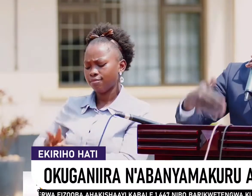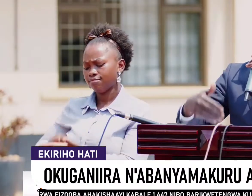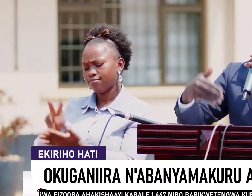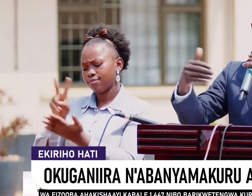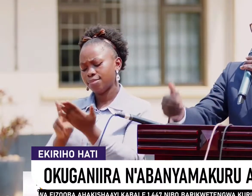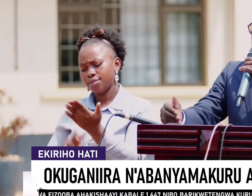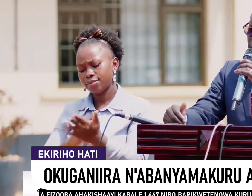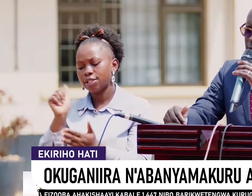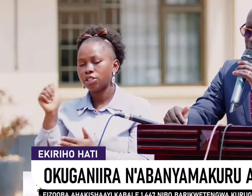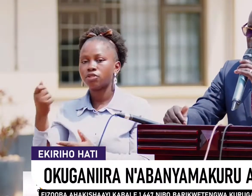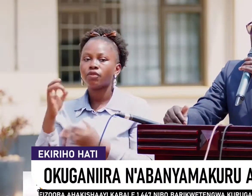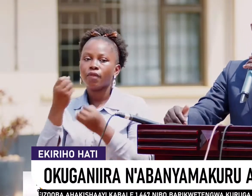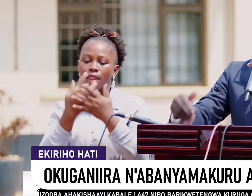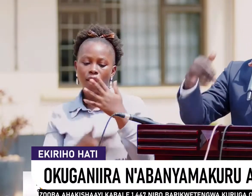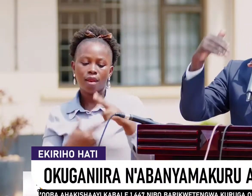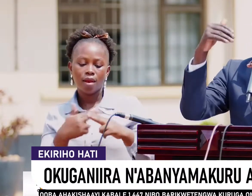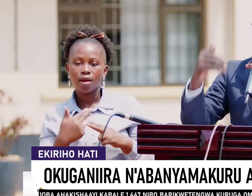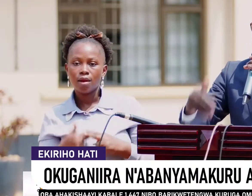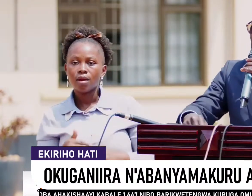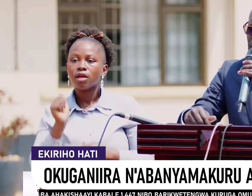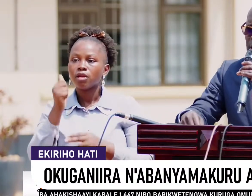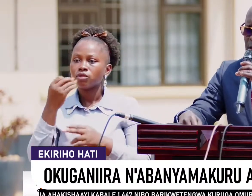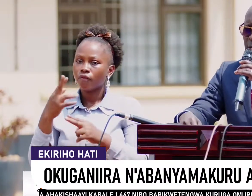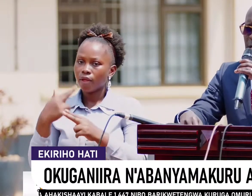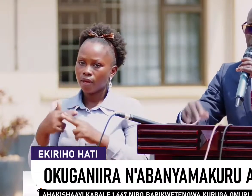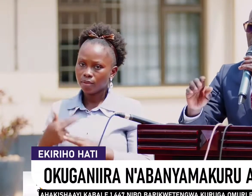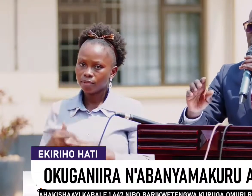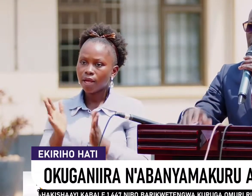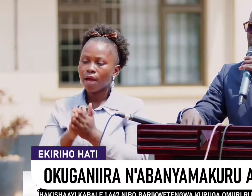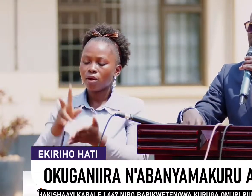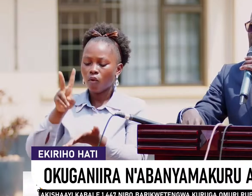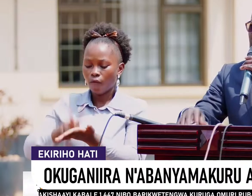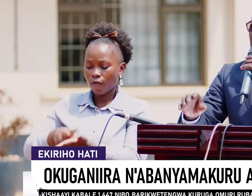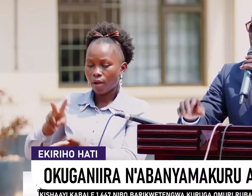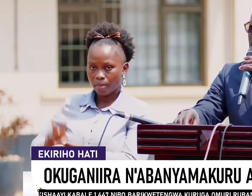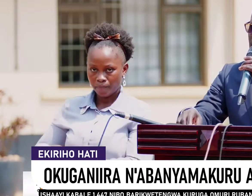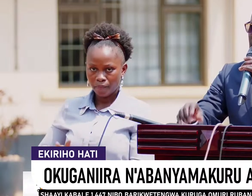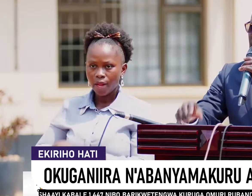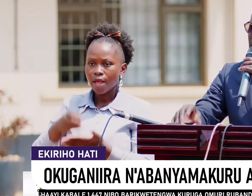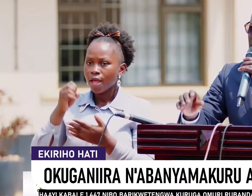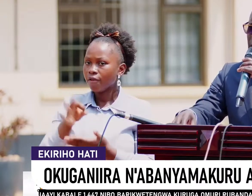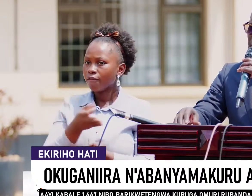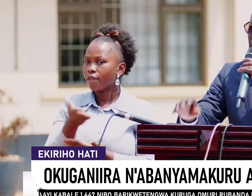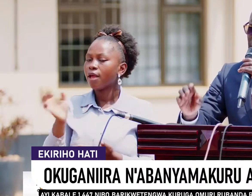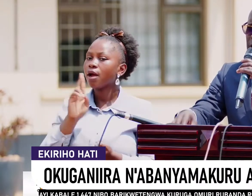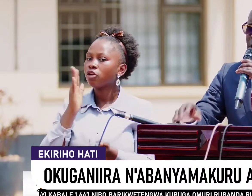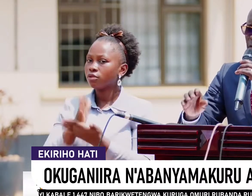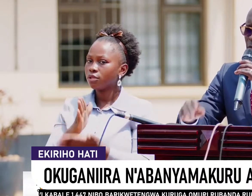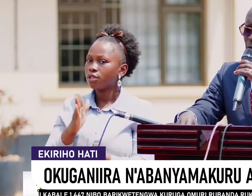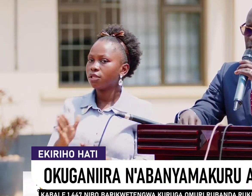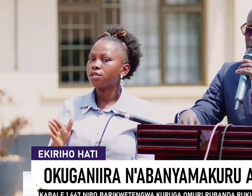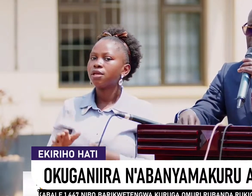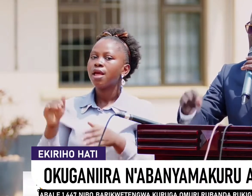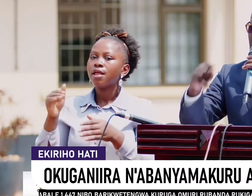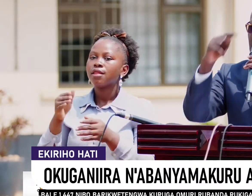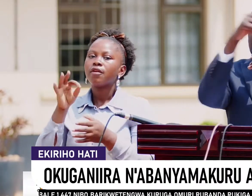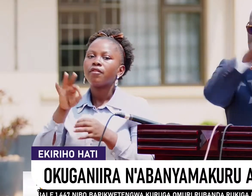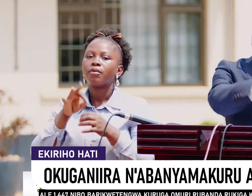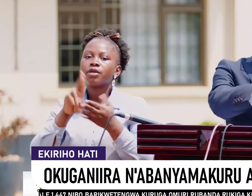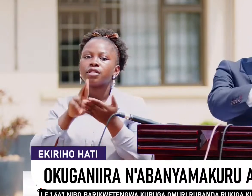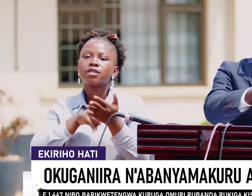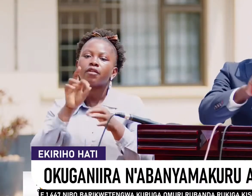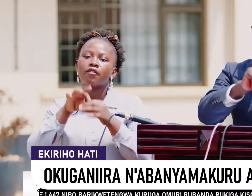through each of these lists, each of these names, and confirm whether they are indeed registered voters in